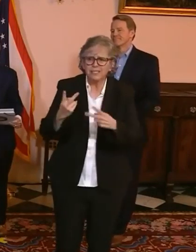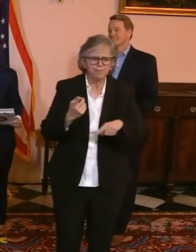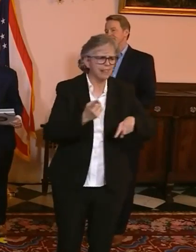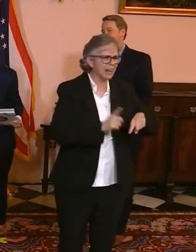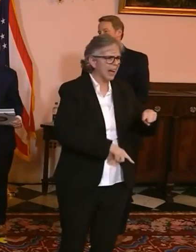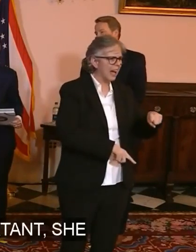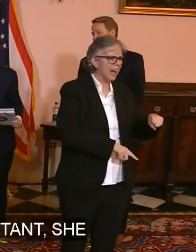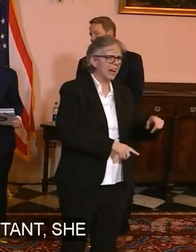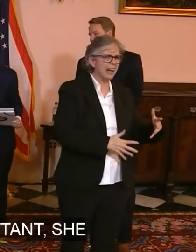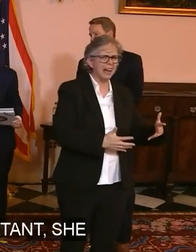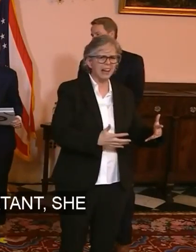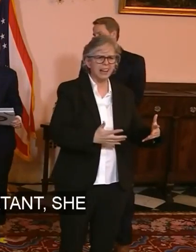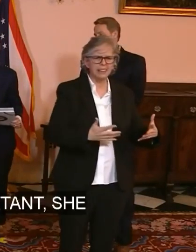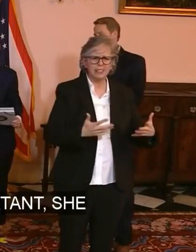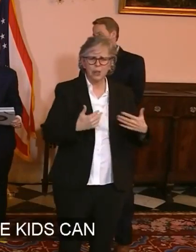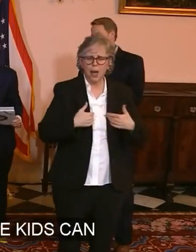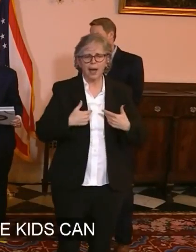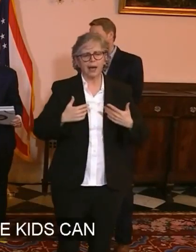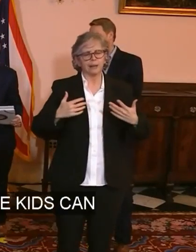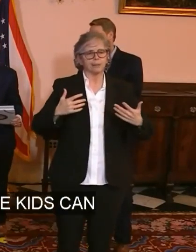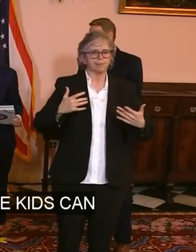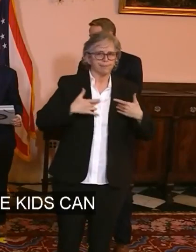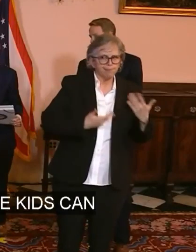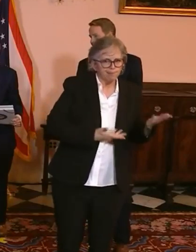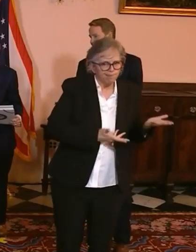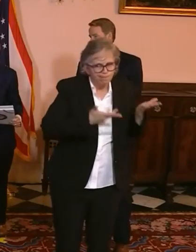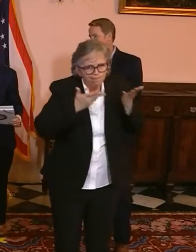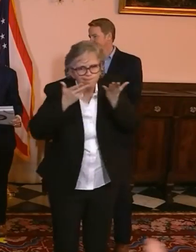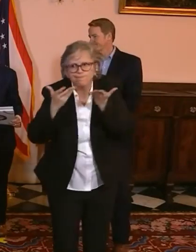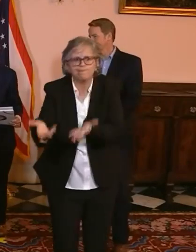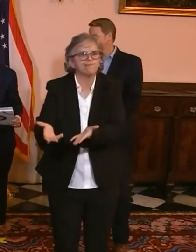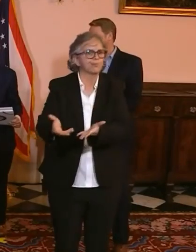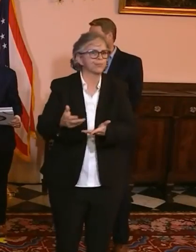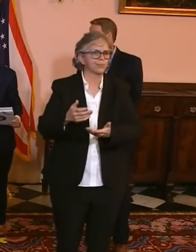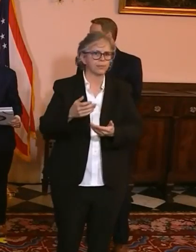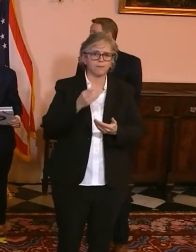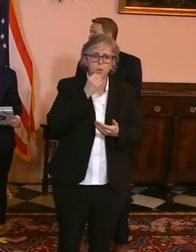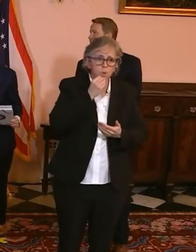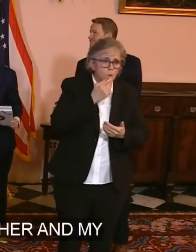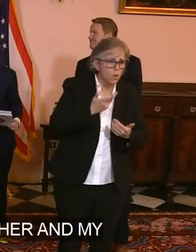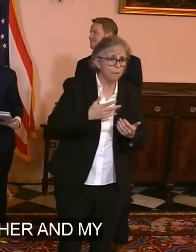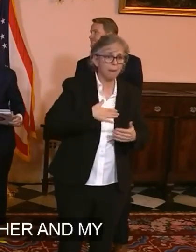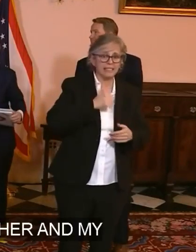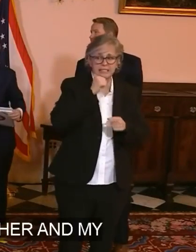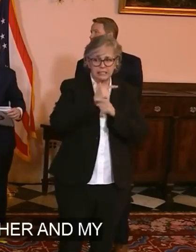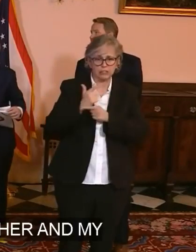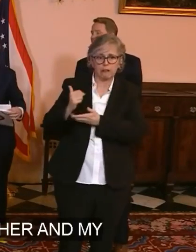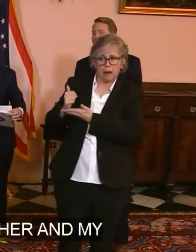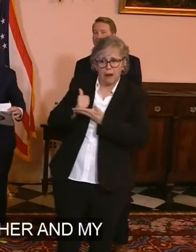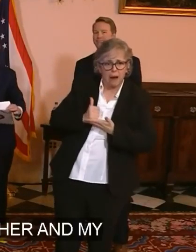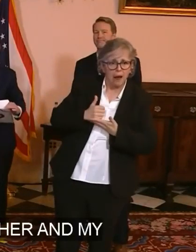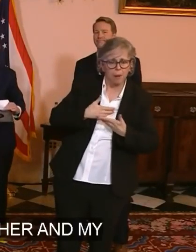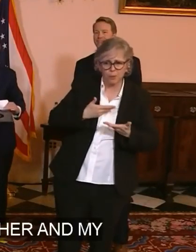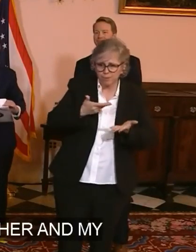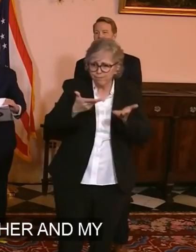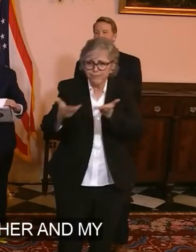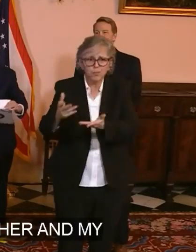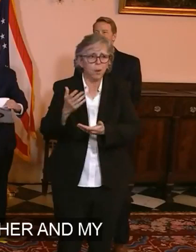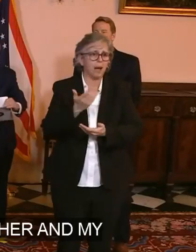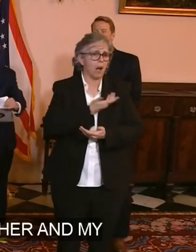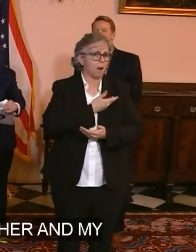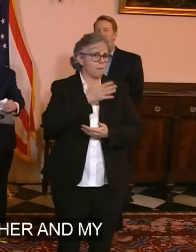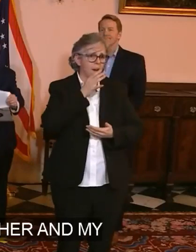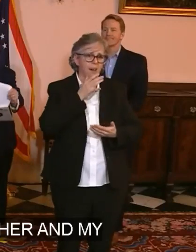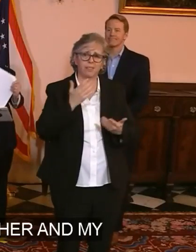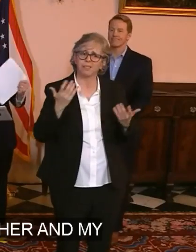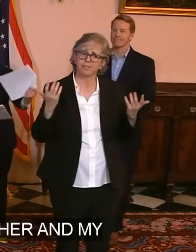I regularly take food to her, and my sister takes very good care of her. But, what I'm trying